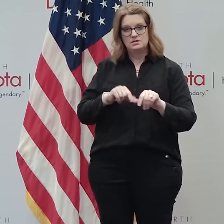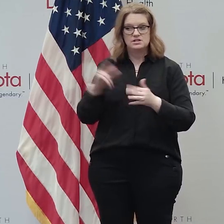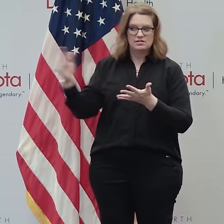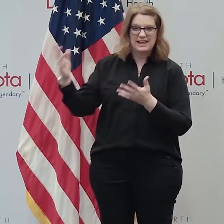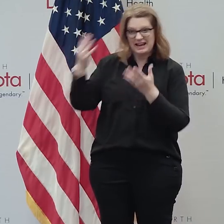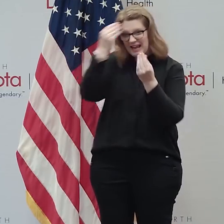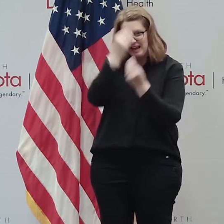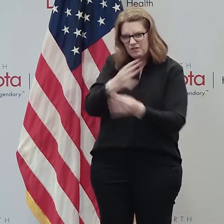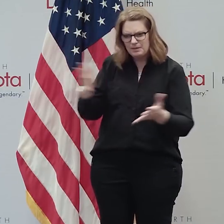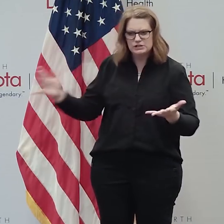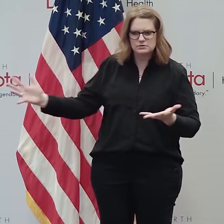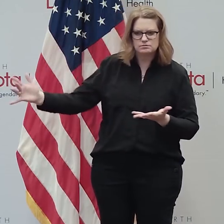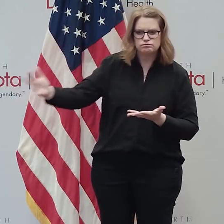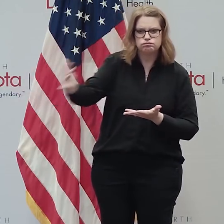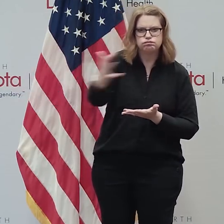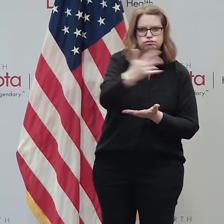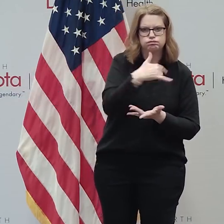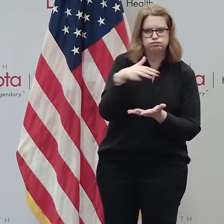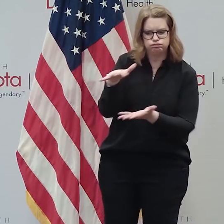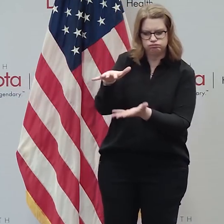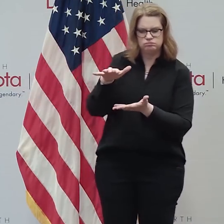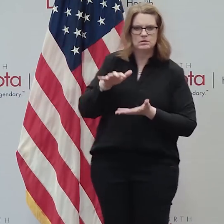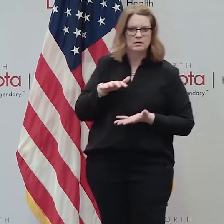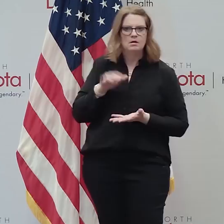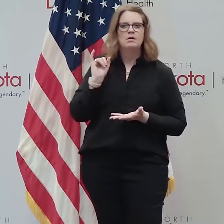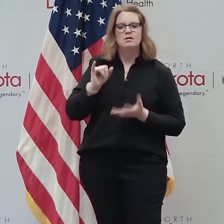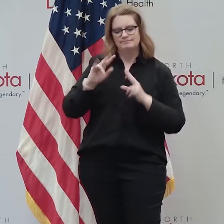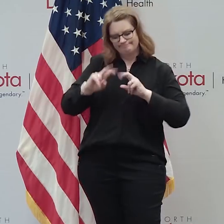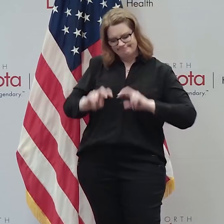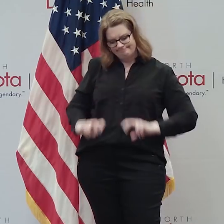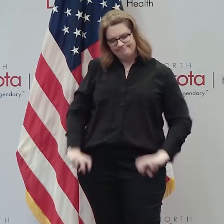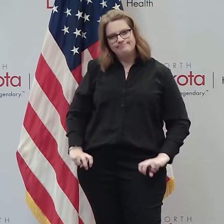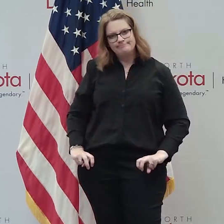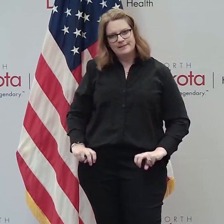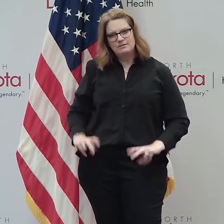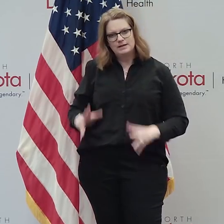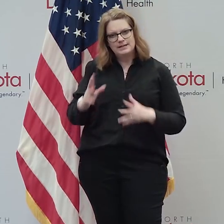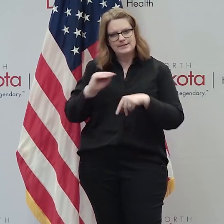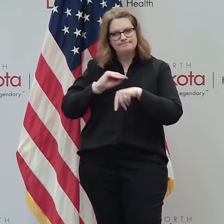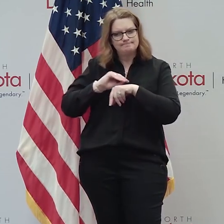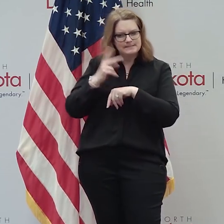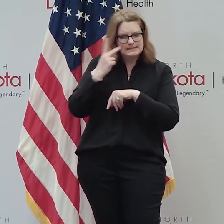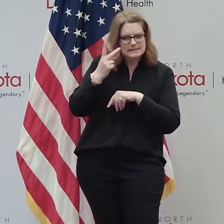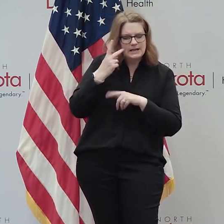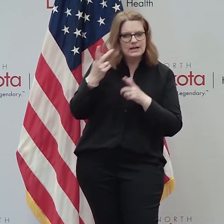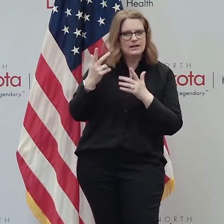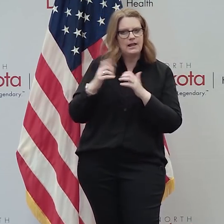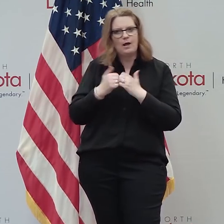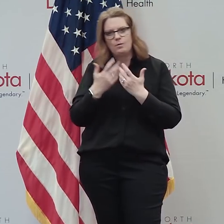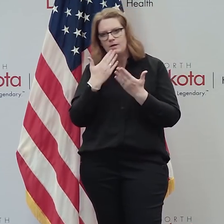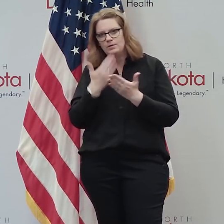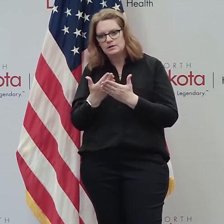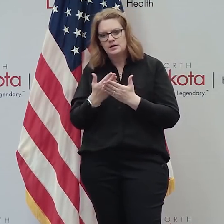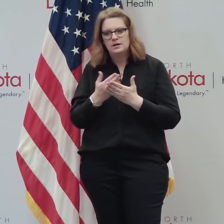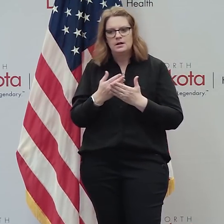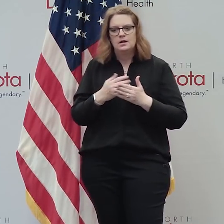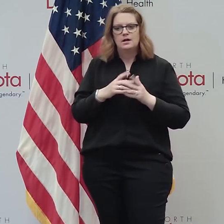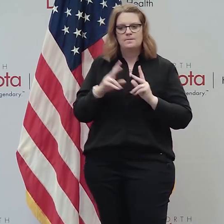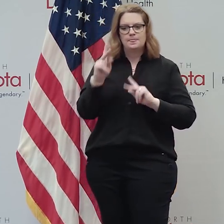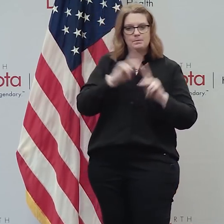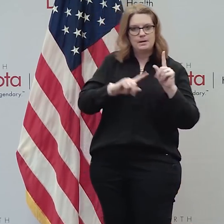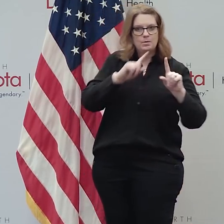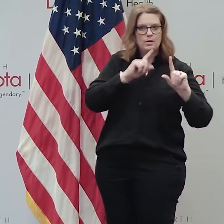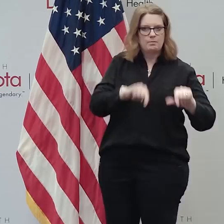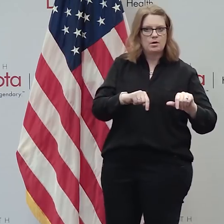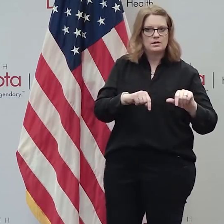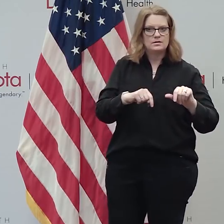inform many state agencies and partner organizations, North Dakota's effort during this time. Survey respondents